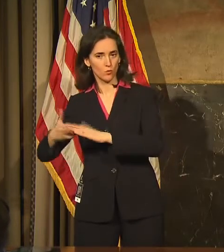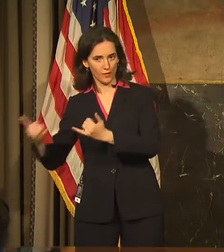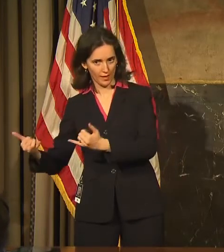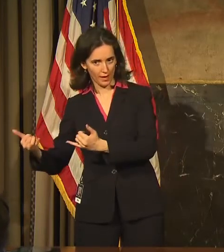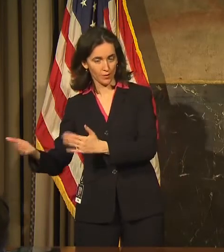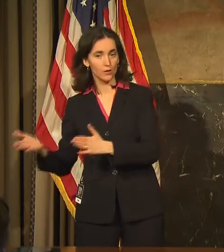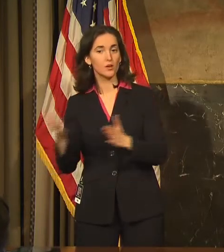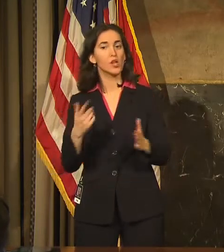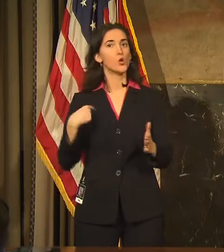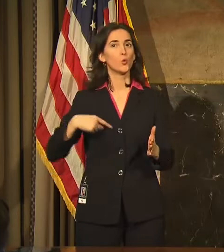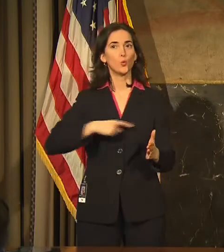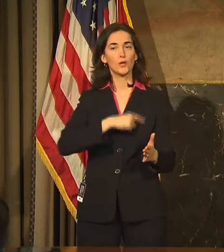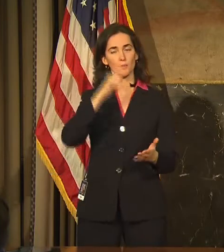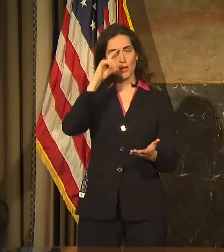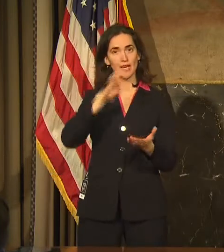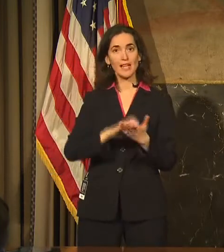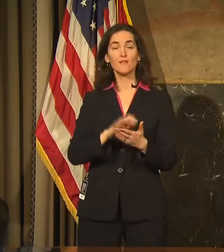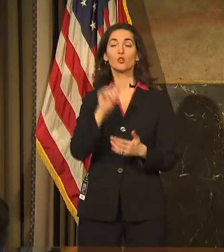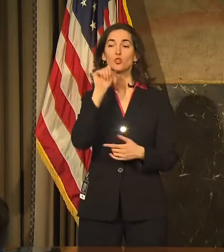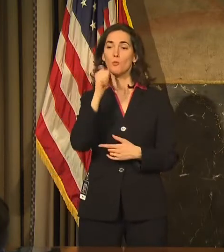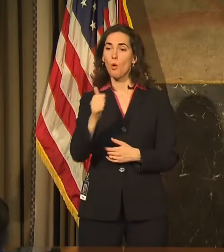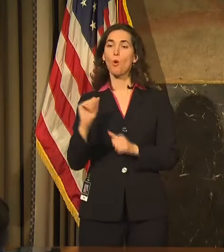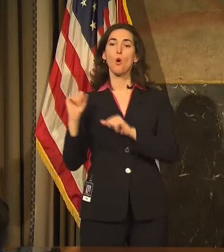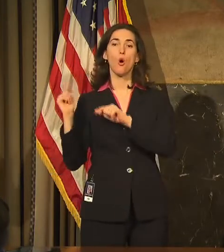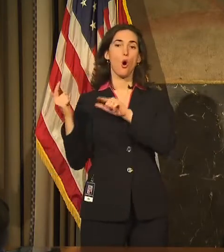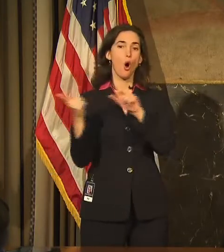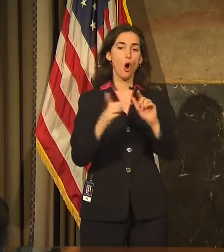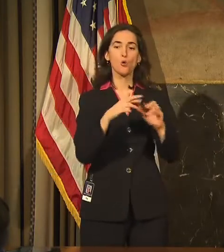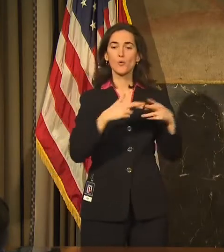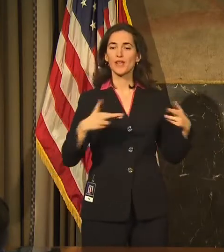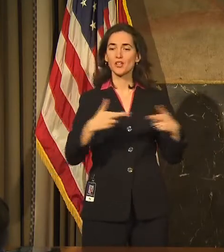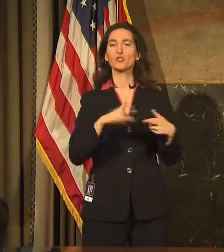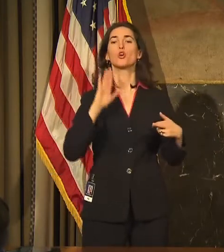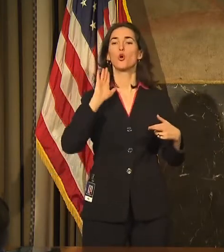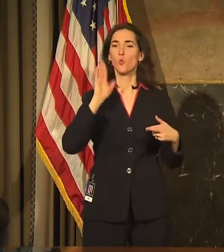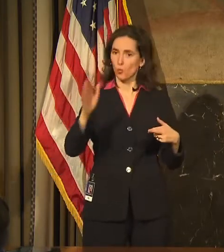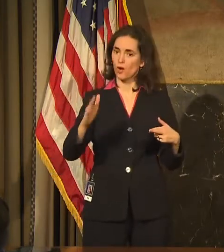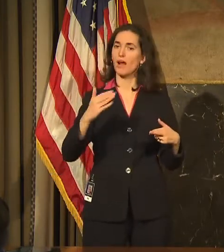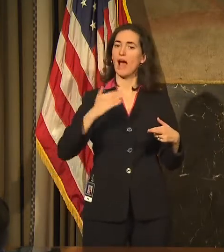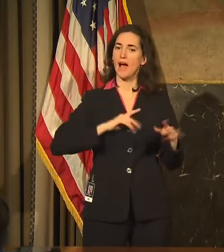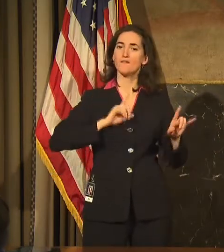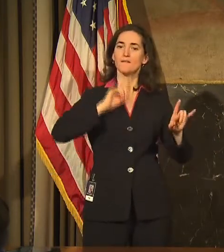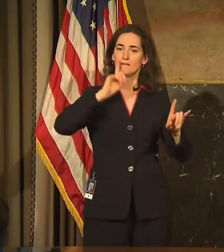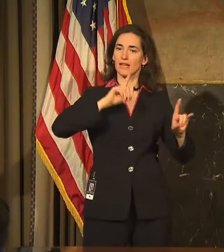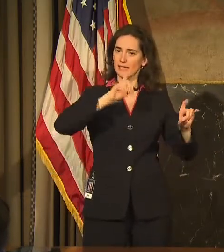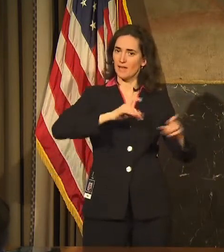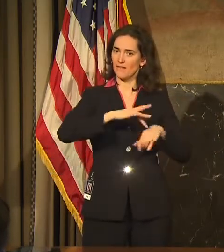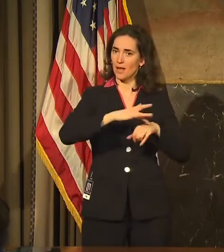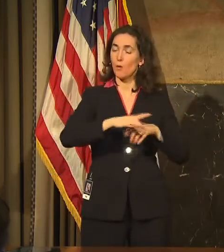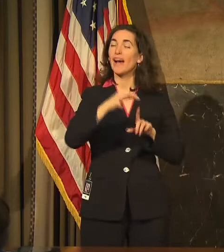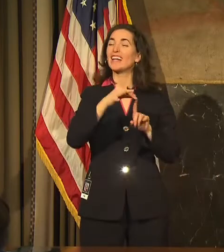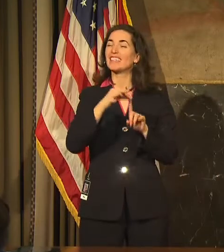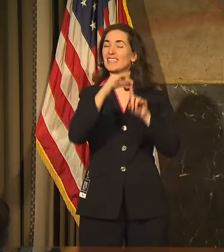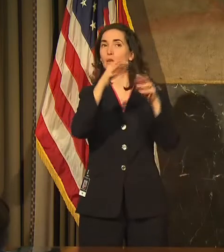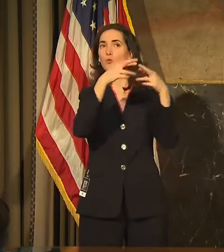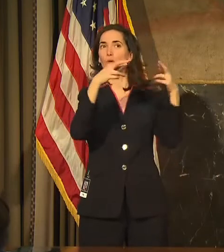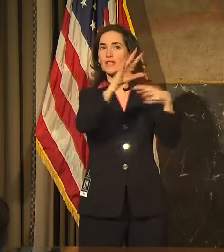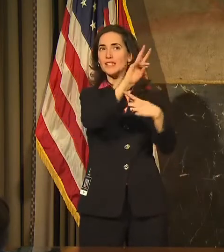will be taking place in all regions except for 7 and 8. So that's that Shreveport over to Monroe